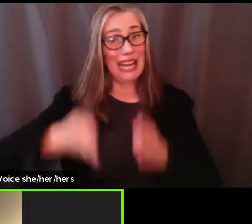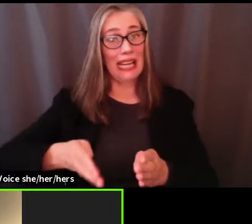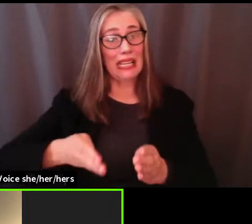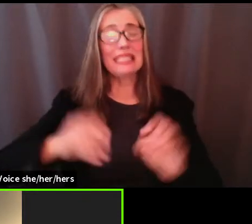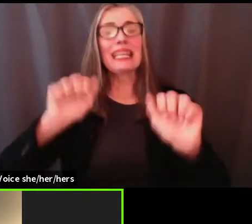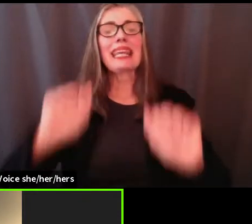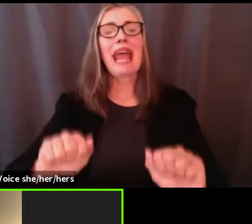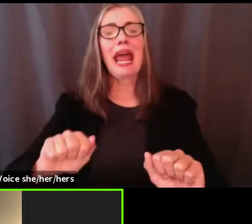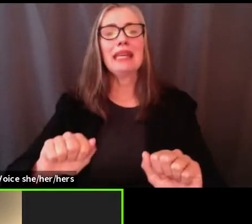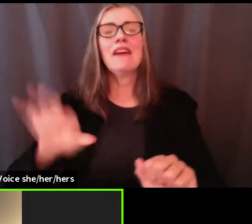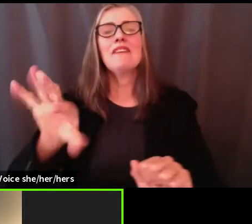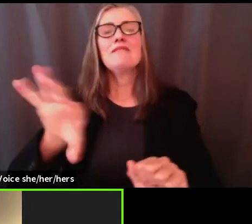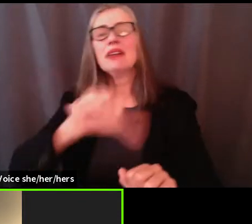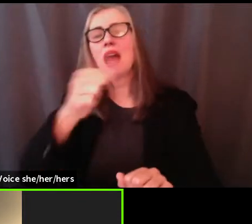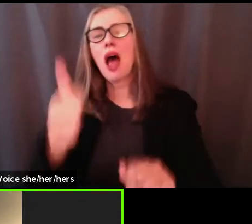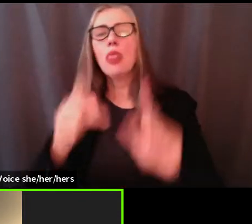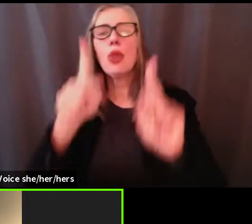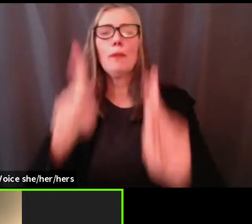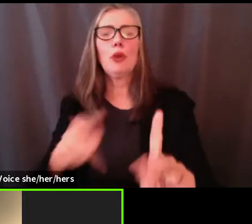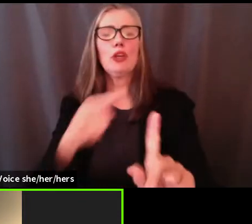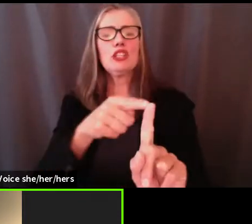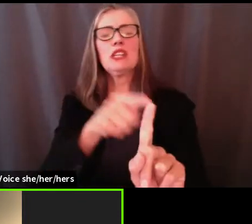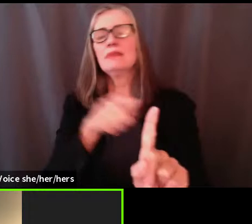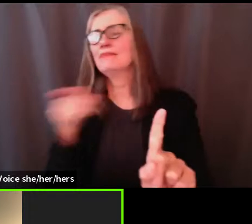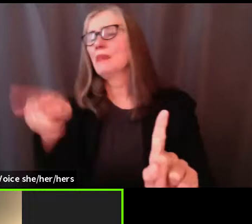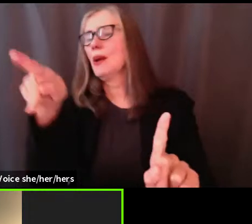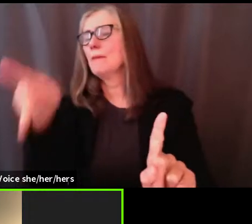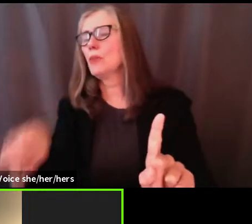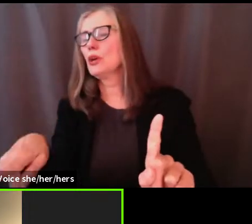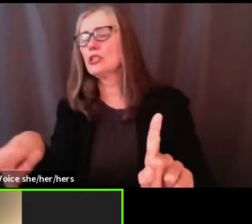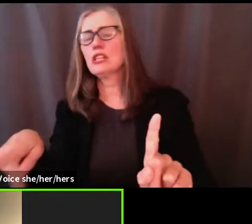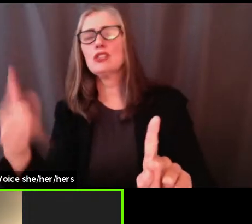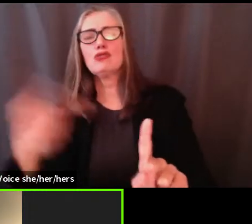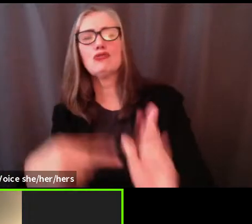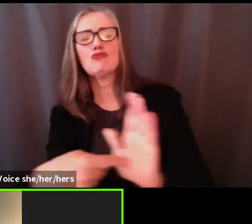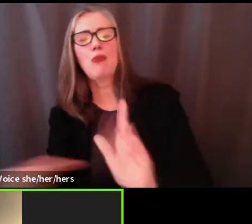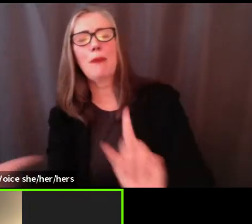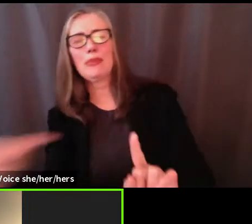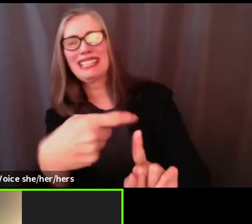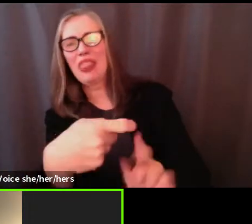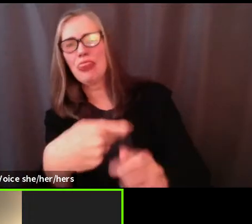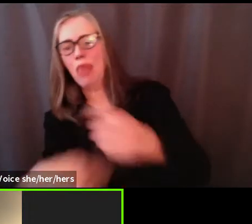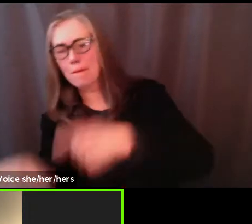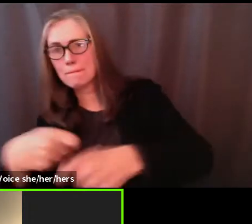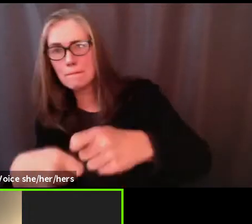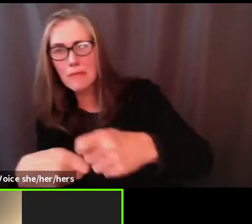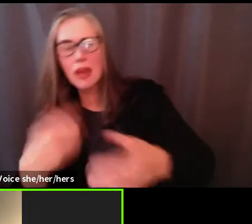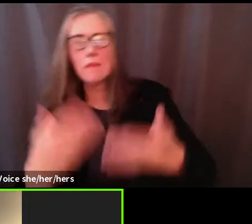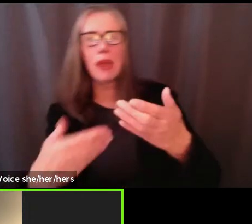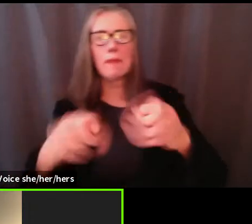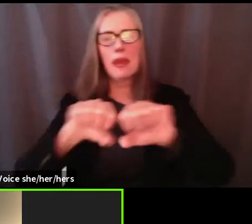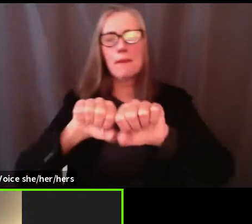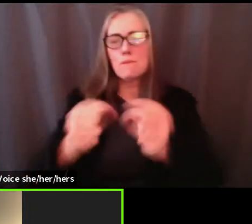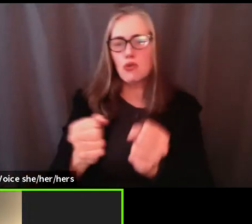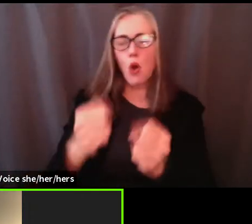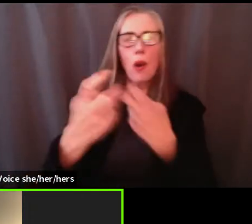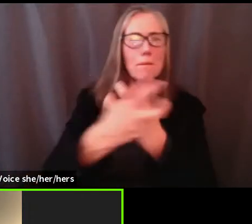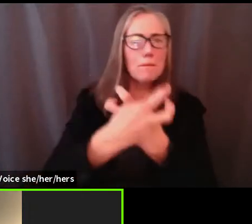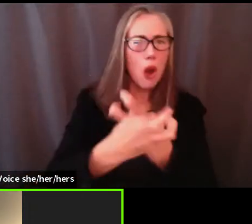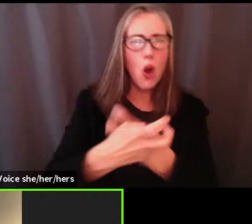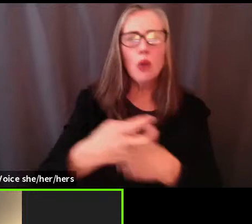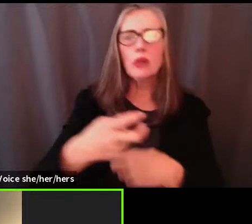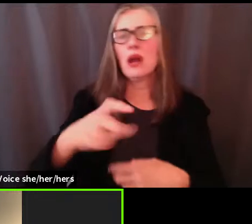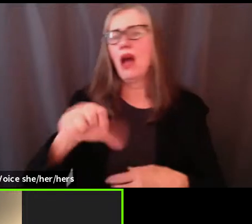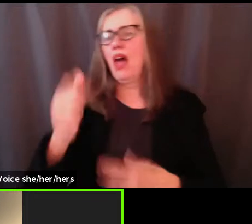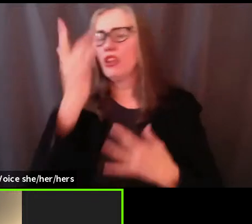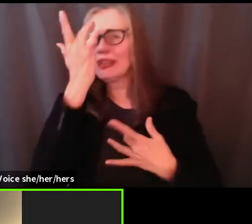at every convention, whether it's broken hips or other illness. Folks can send proxy when they're not able to attend. I